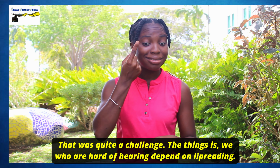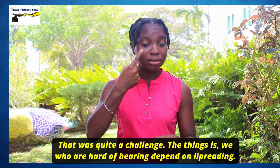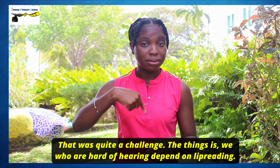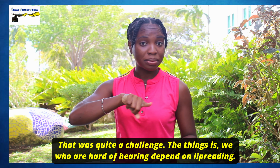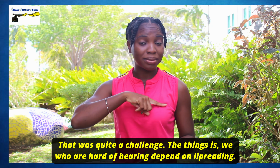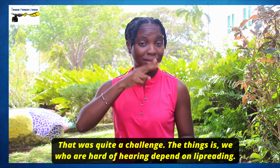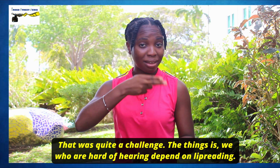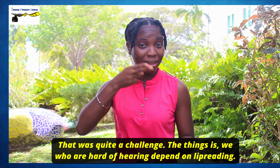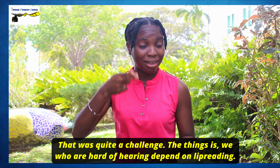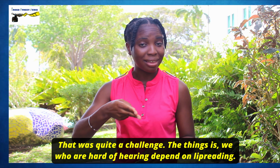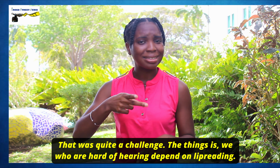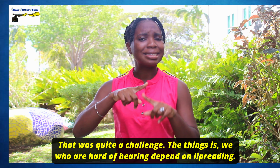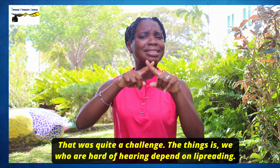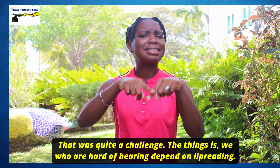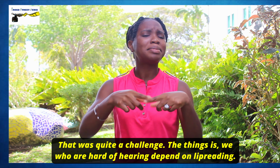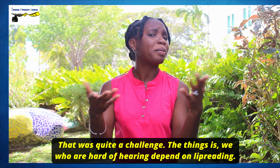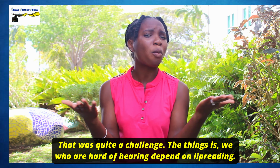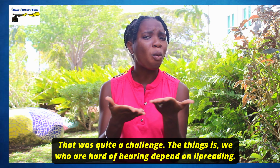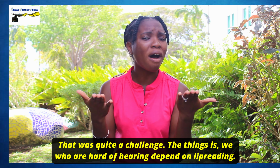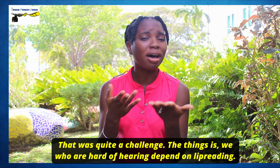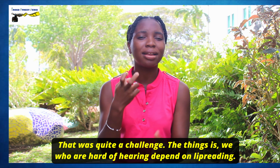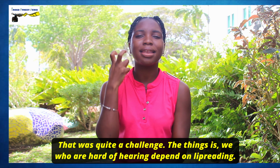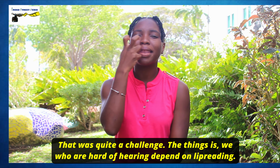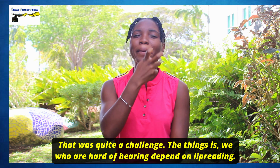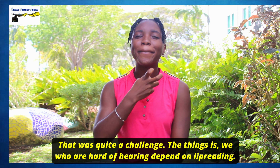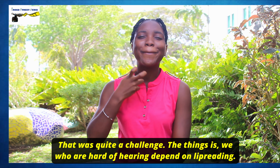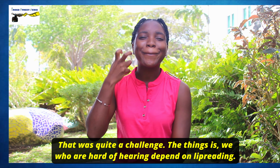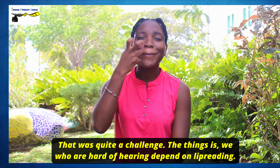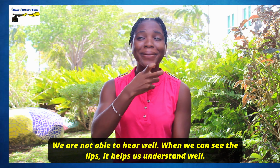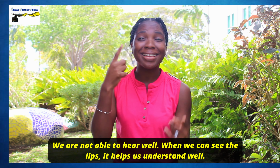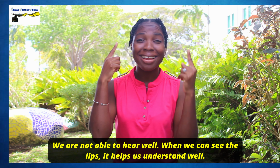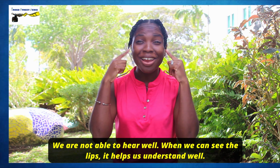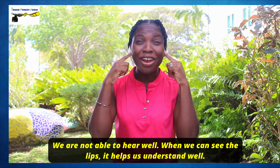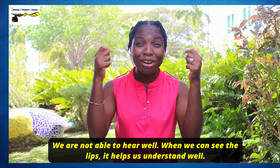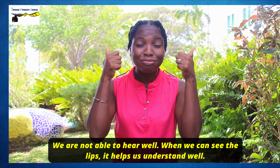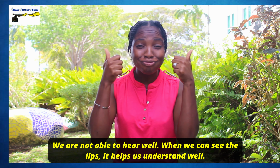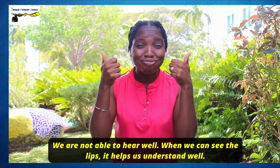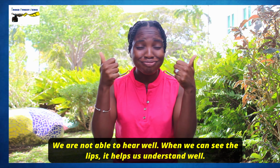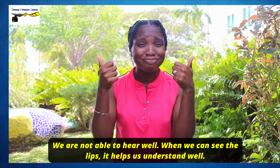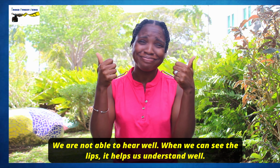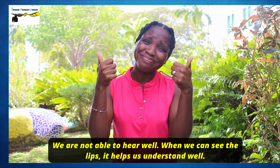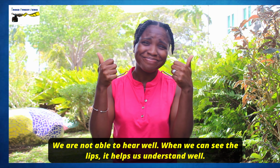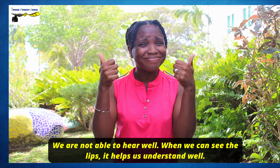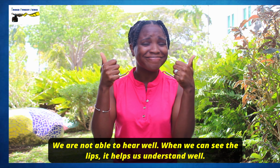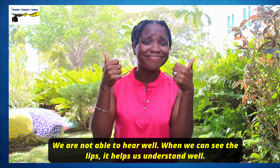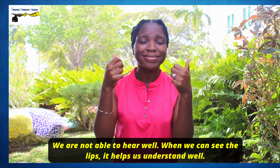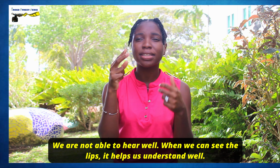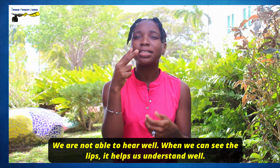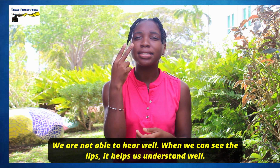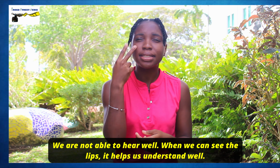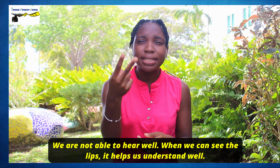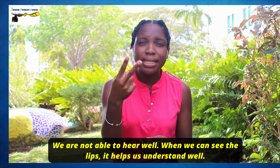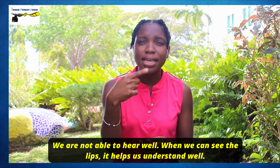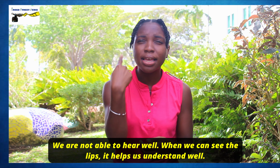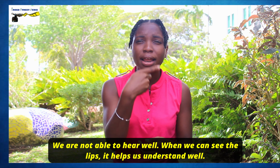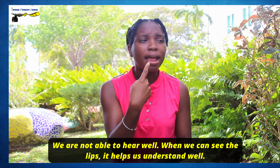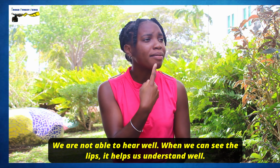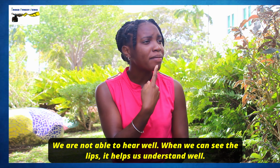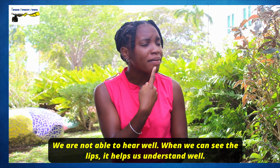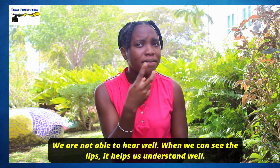is, we who are hard of hearing depend on lip reading. We are not able to hear well. When we can see the lips, it